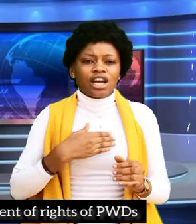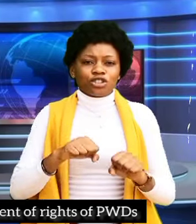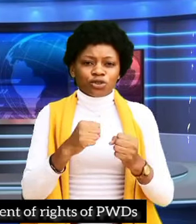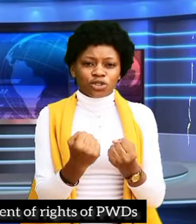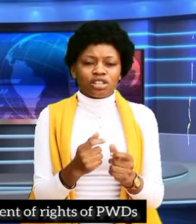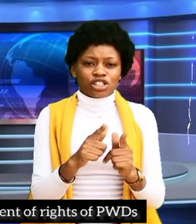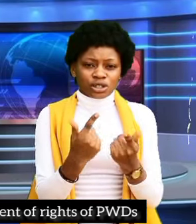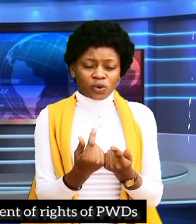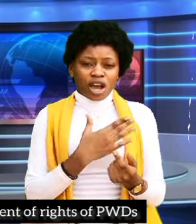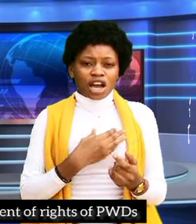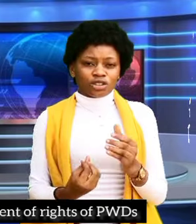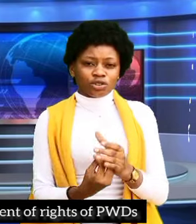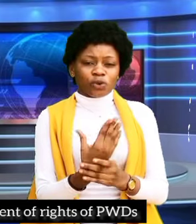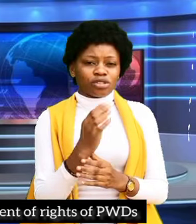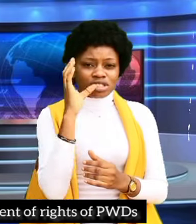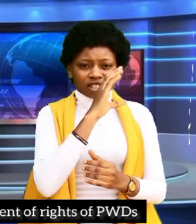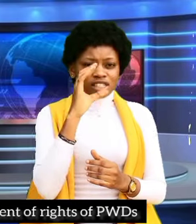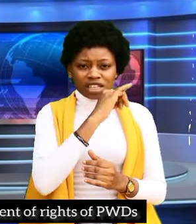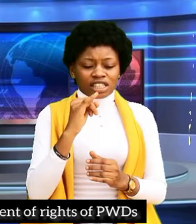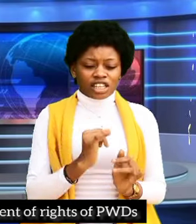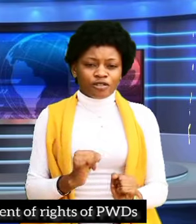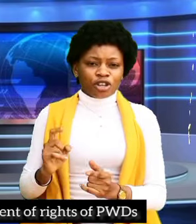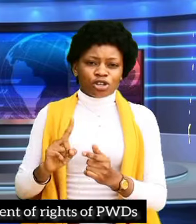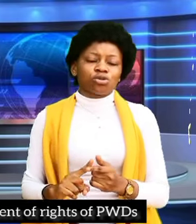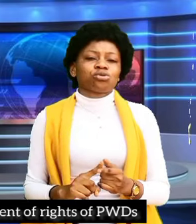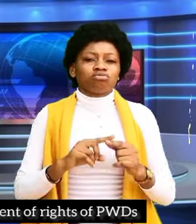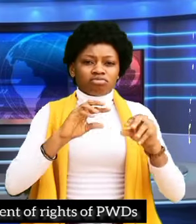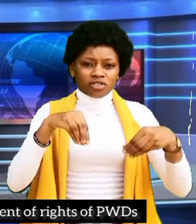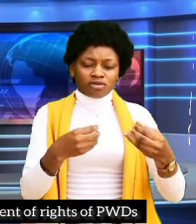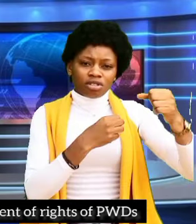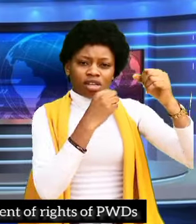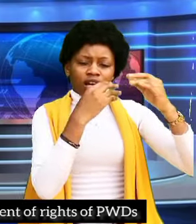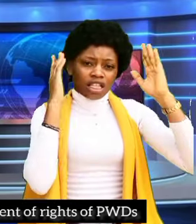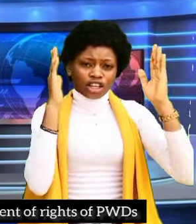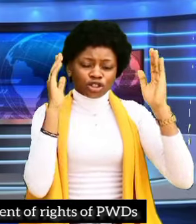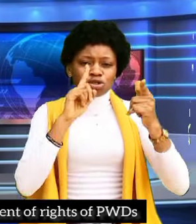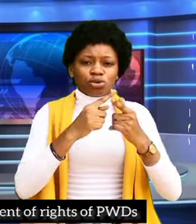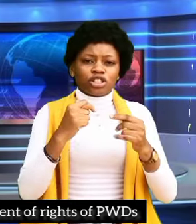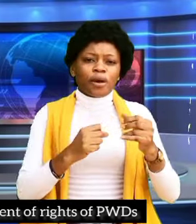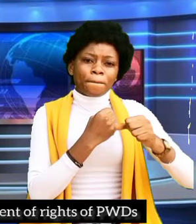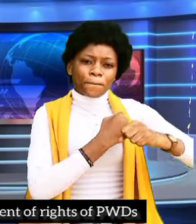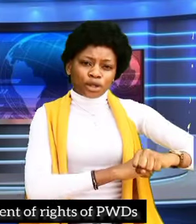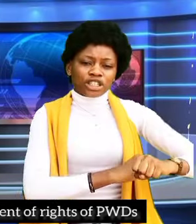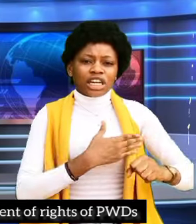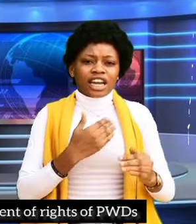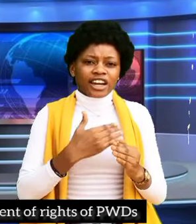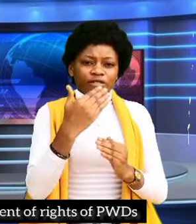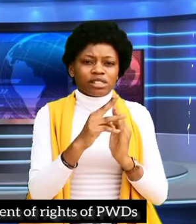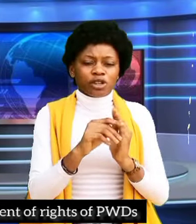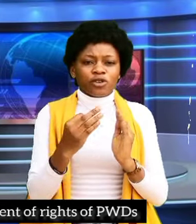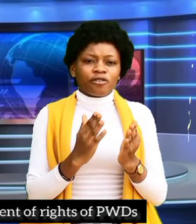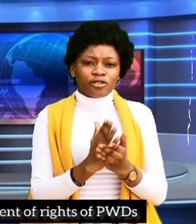and growth-seeking individuals to prioritize attention to the protection and advancement of